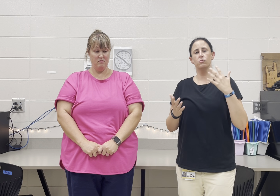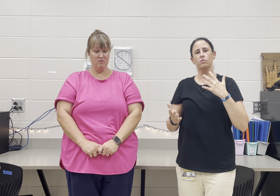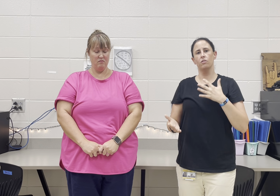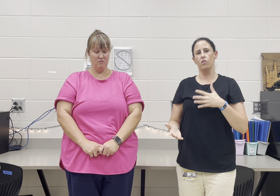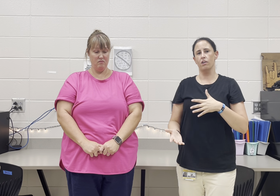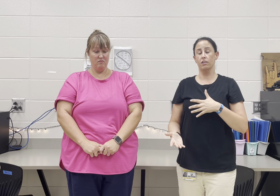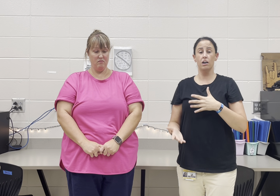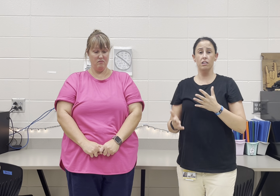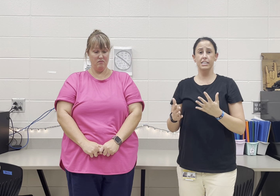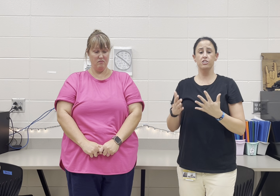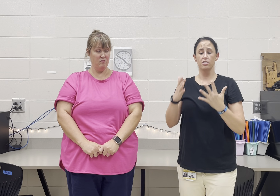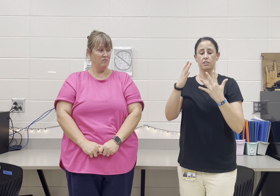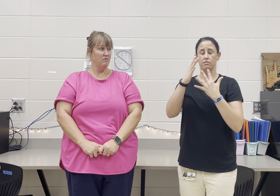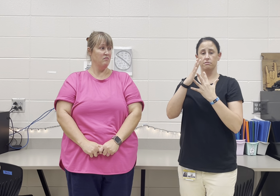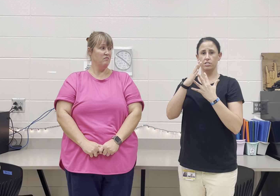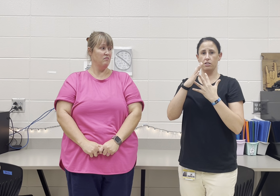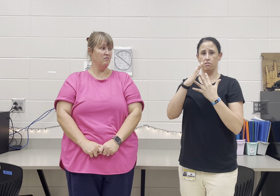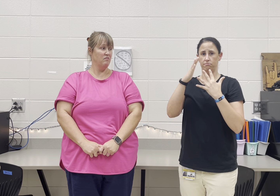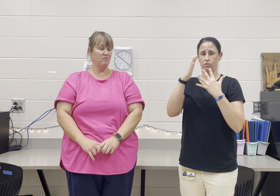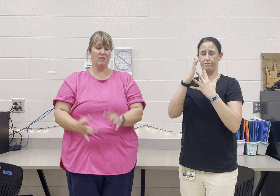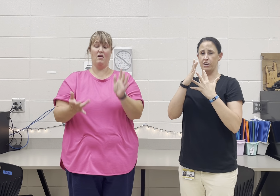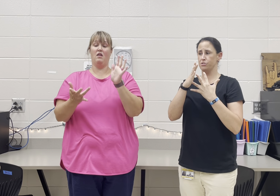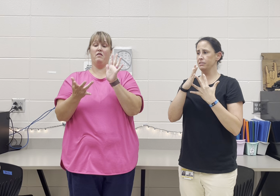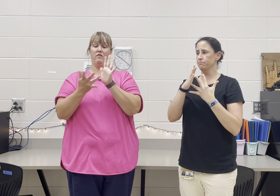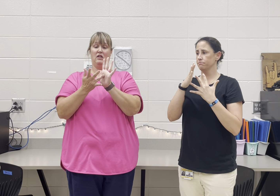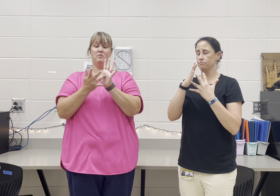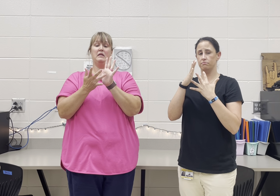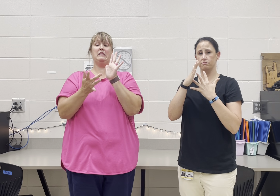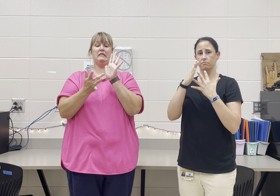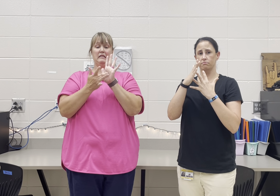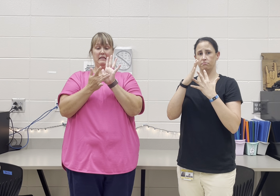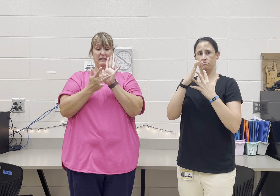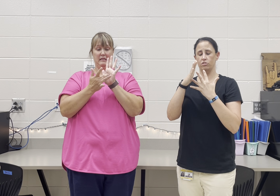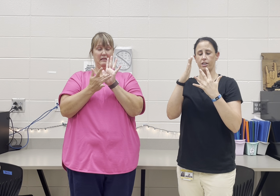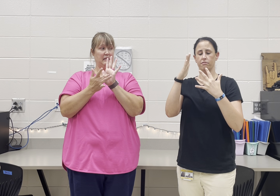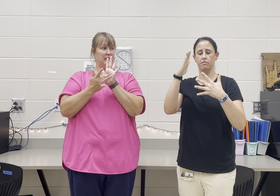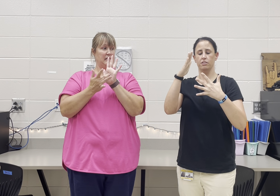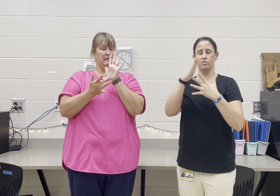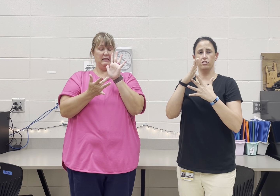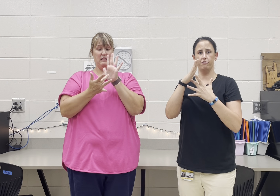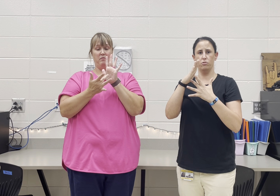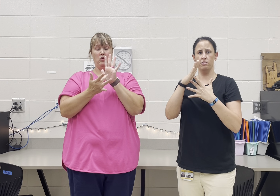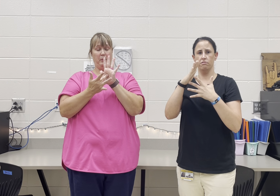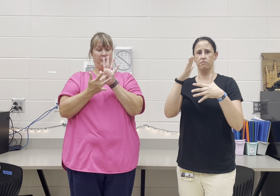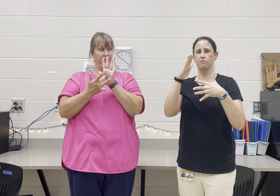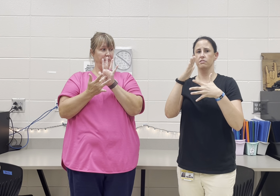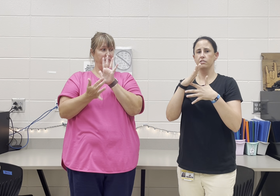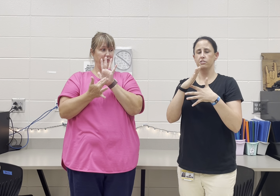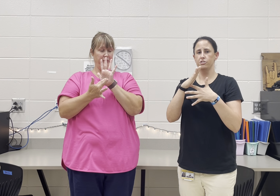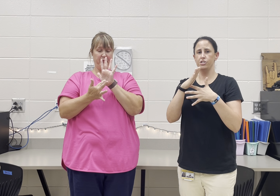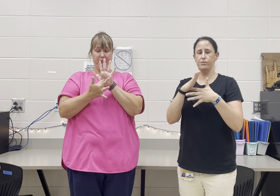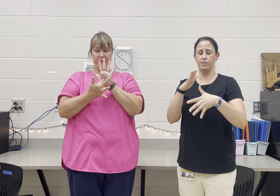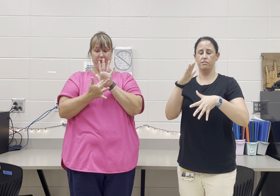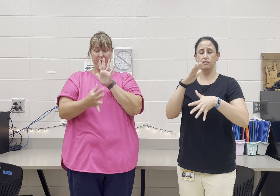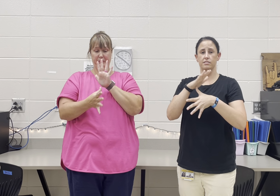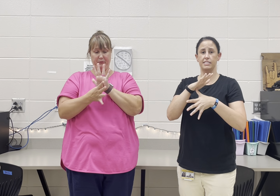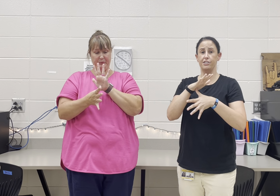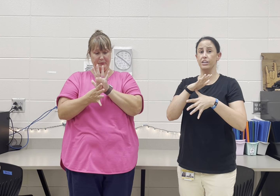school or college? So you have freshman, okay, sophomore, junior, senior. If you